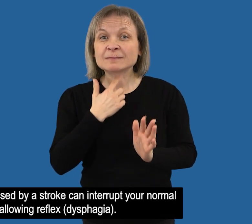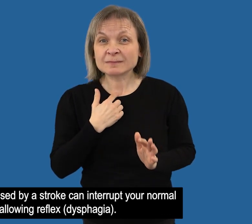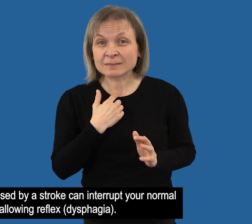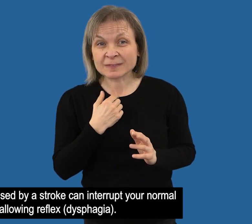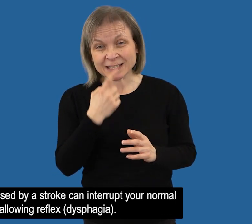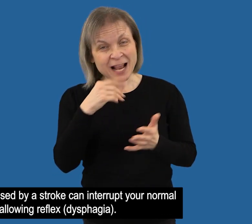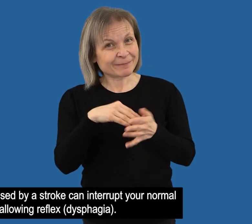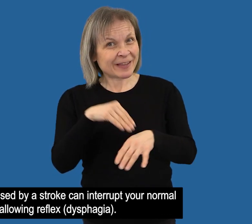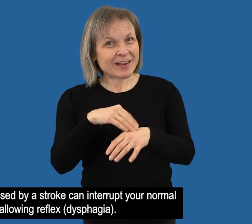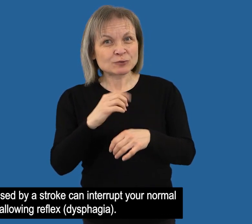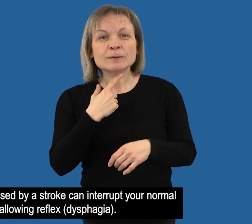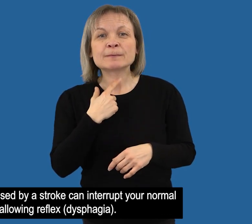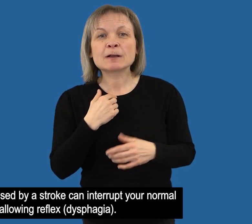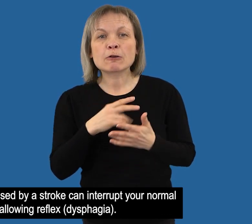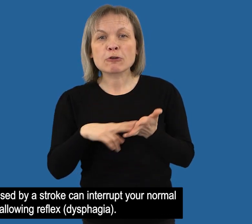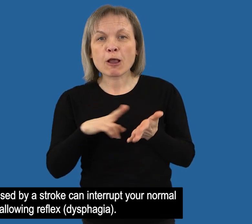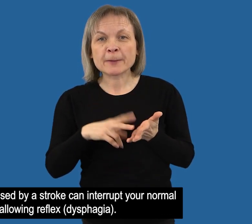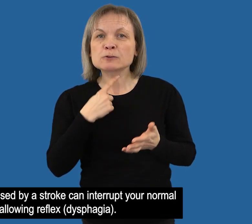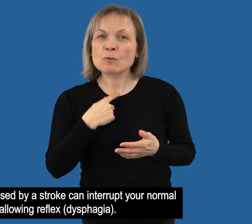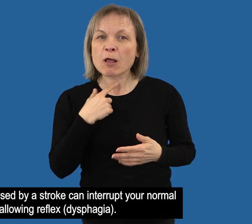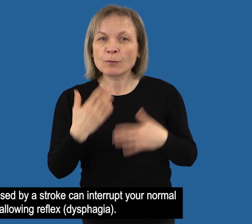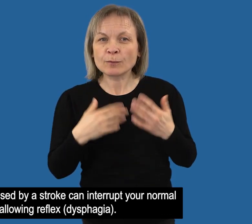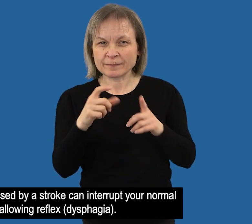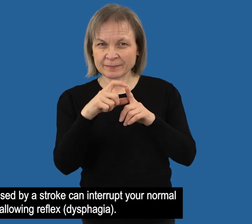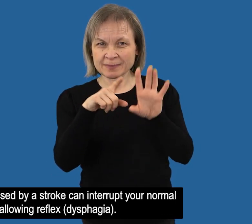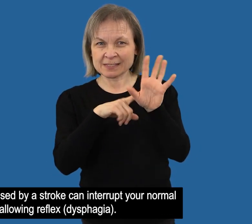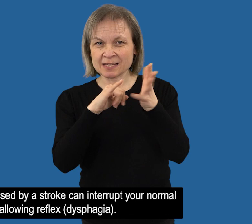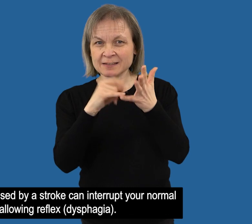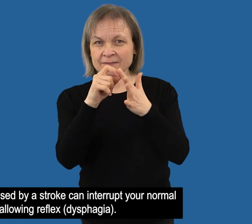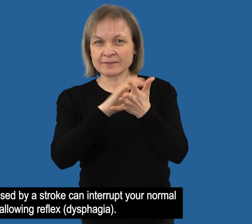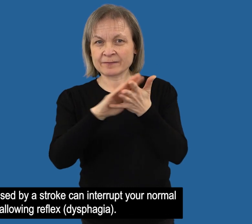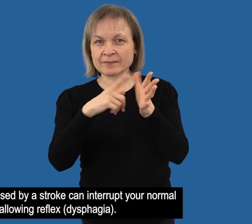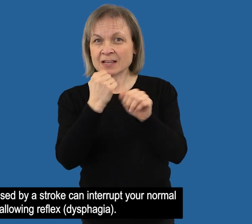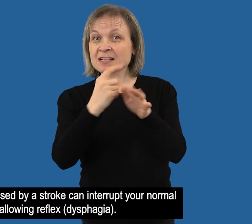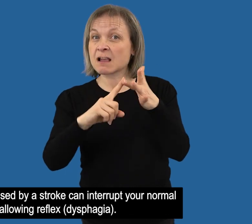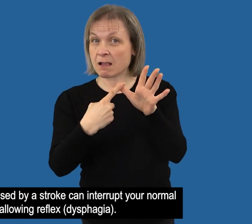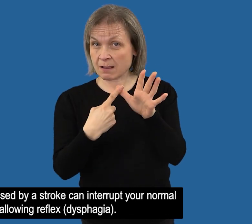The damage caused by a stroke can interrupt your normal swallowing reflex, dysphagia.